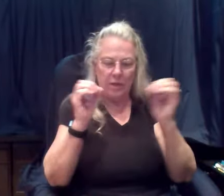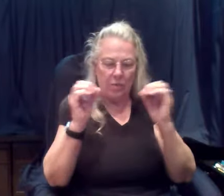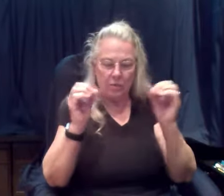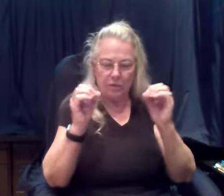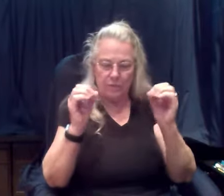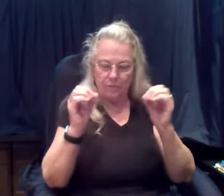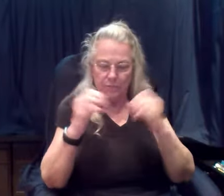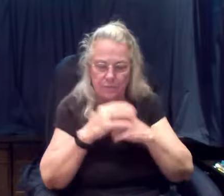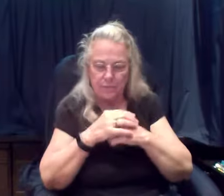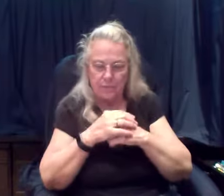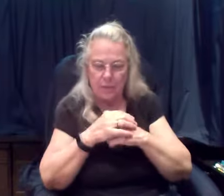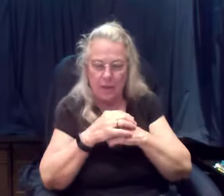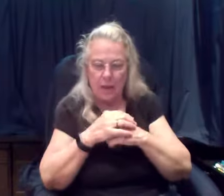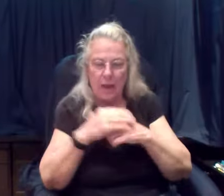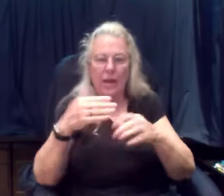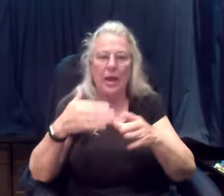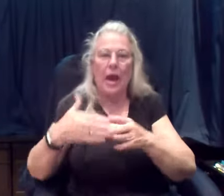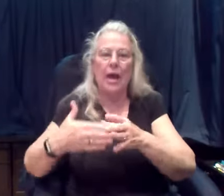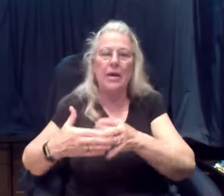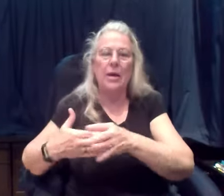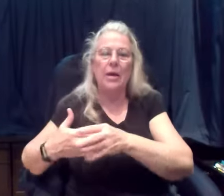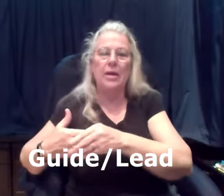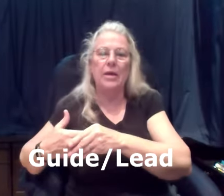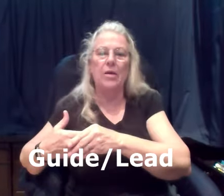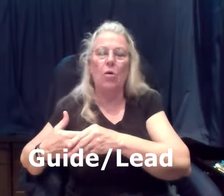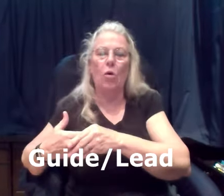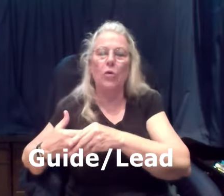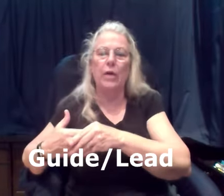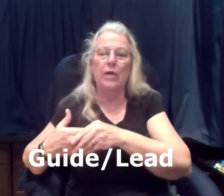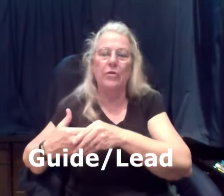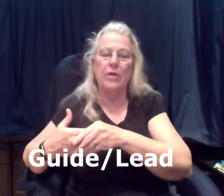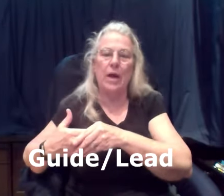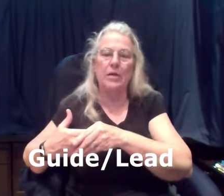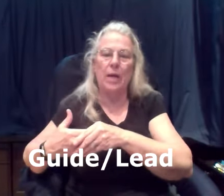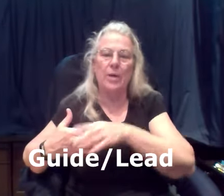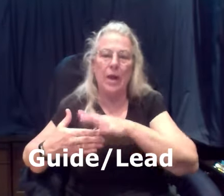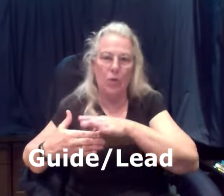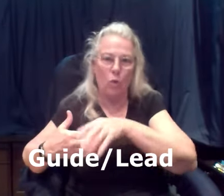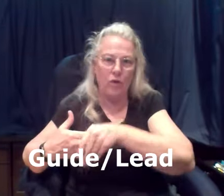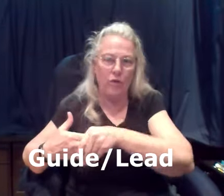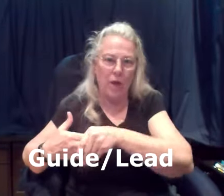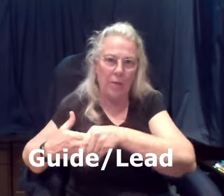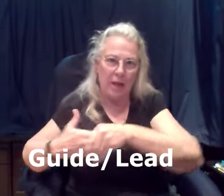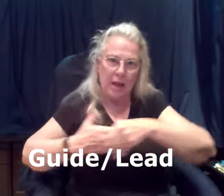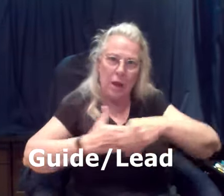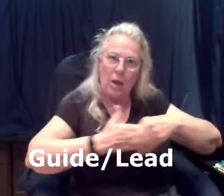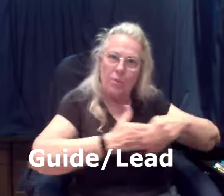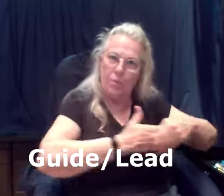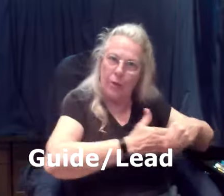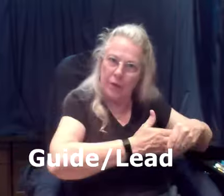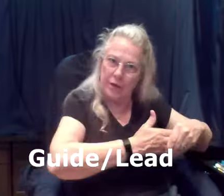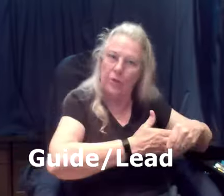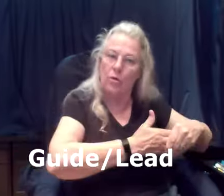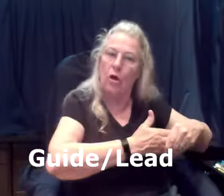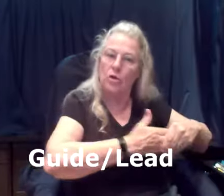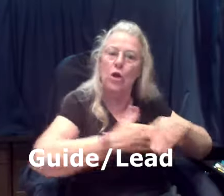zeros. Guide, get a hold of your non-dominant hand with your dominant hand, pulling it across.